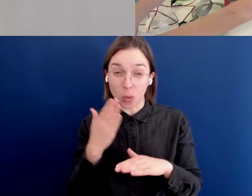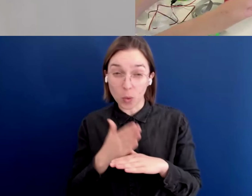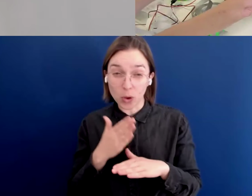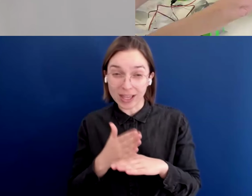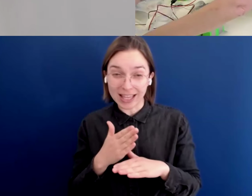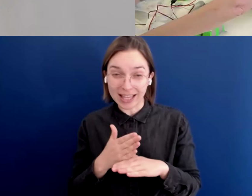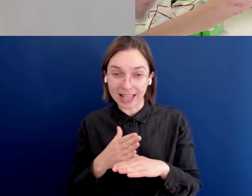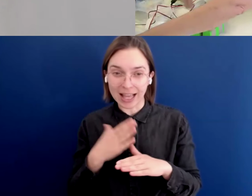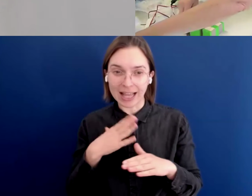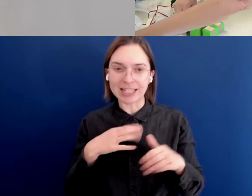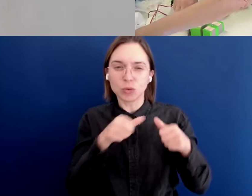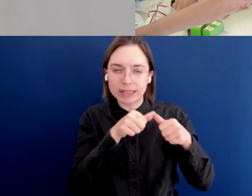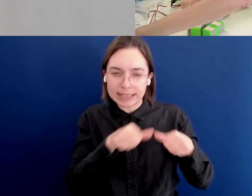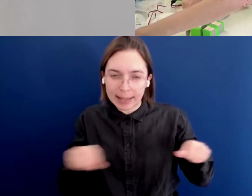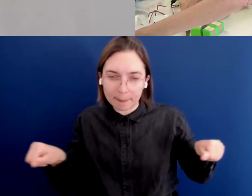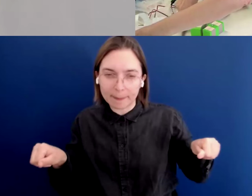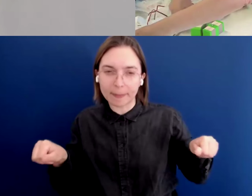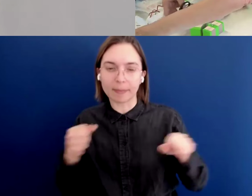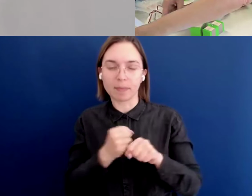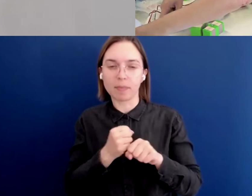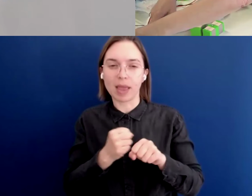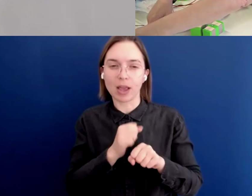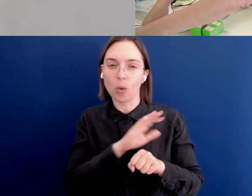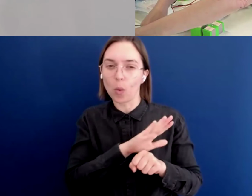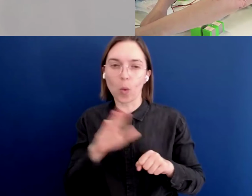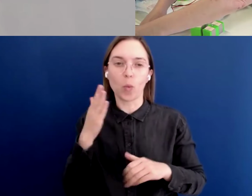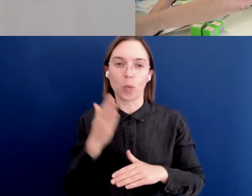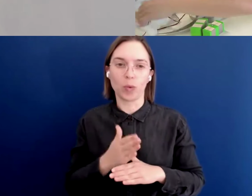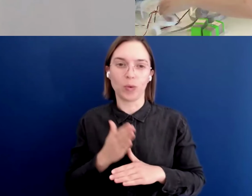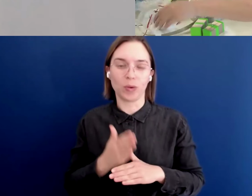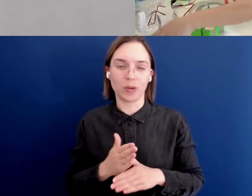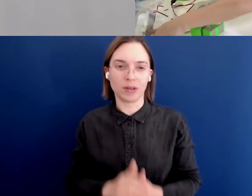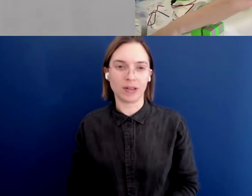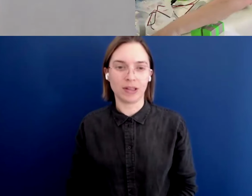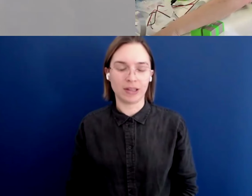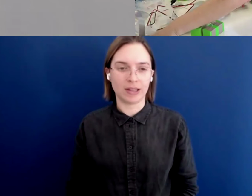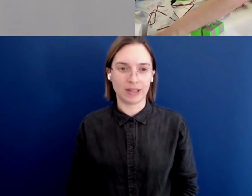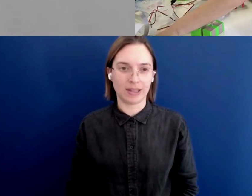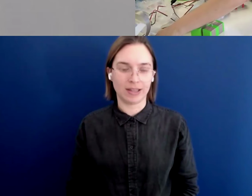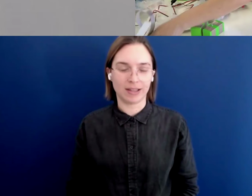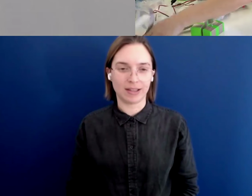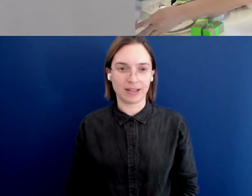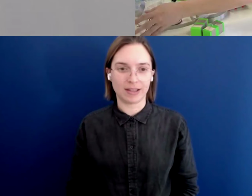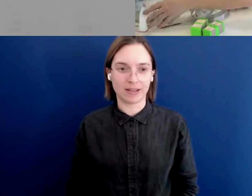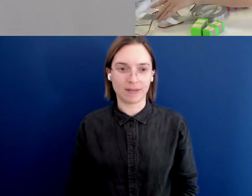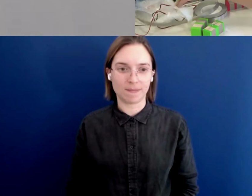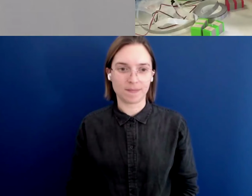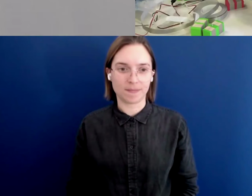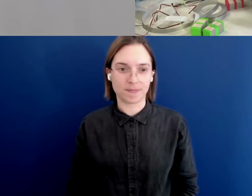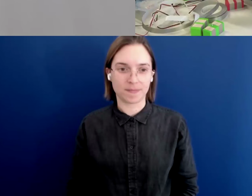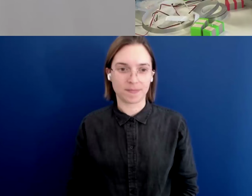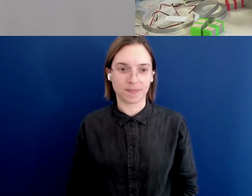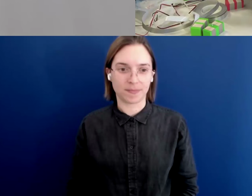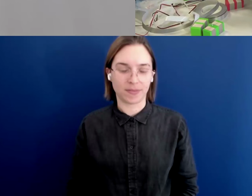work. All right. You'll see there is a video for